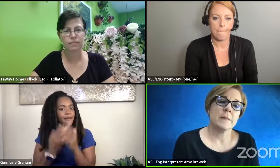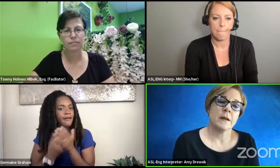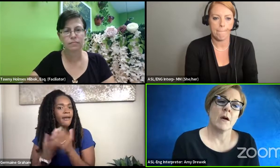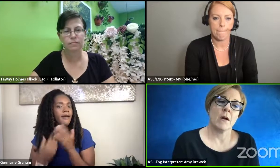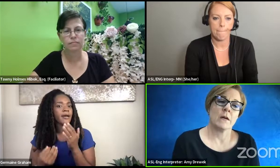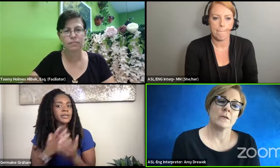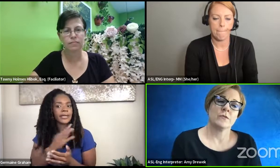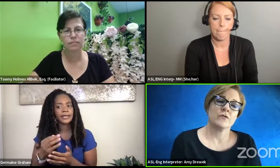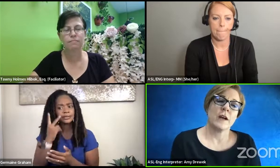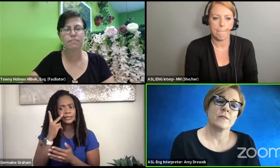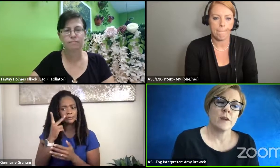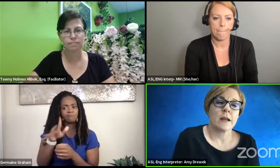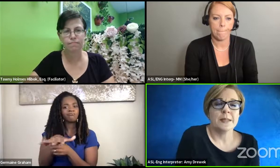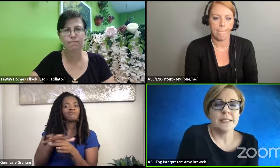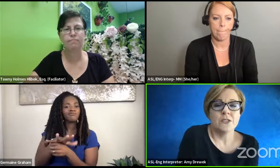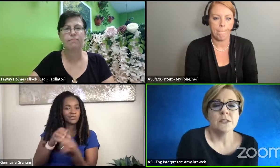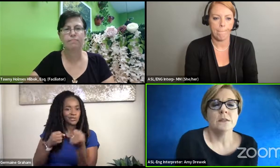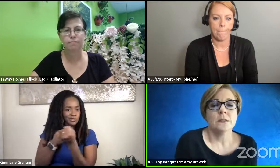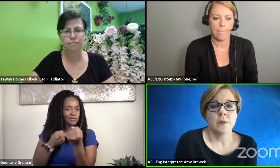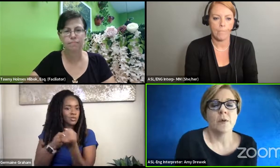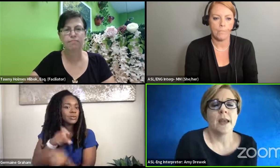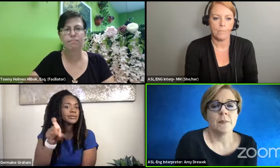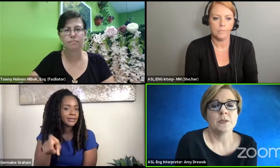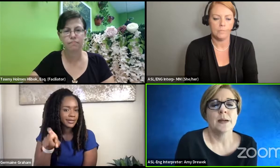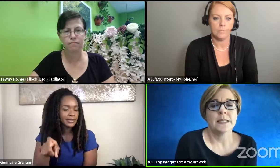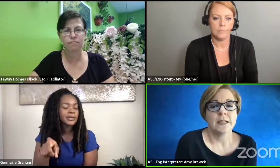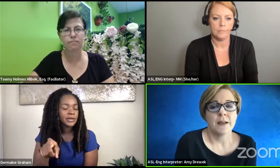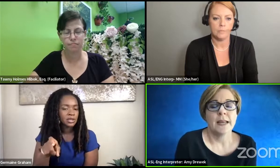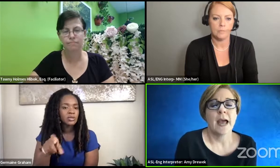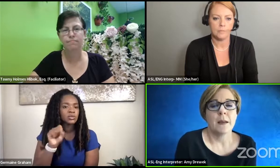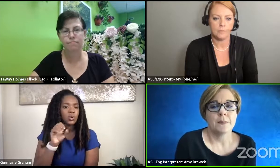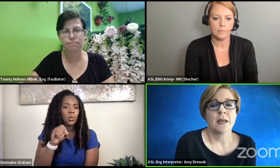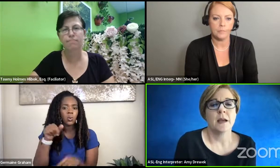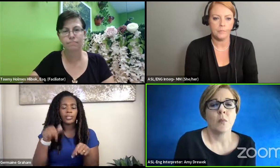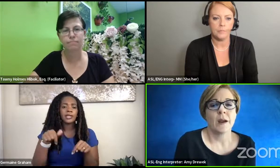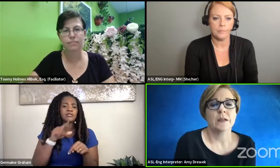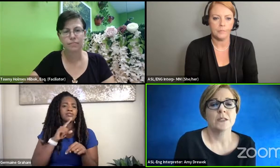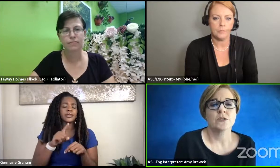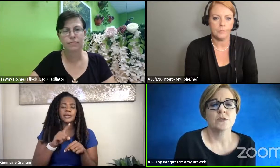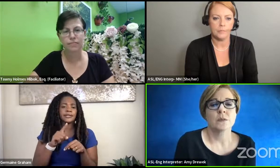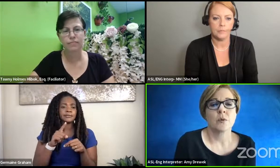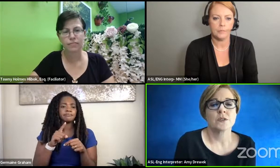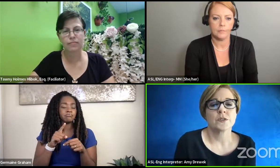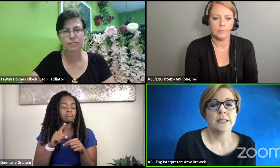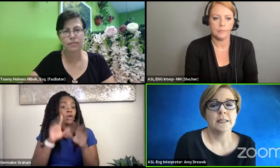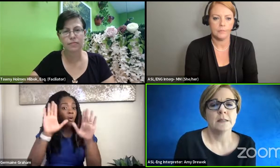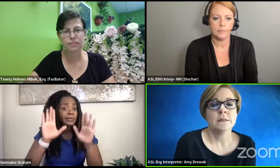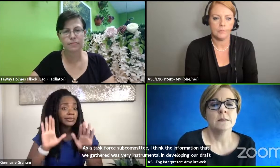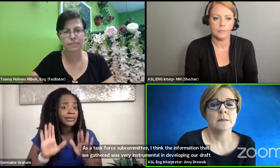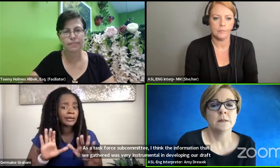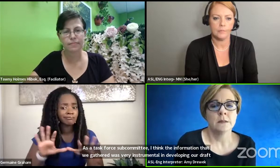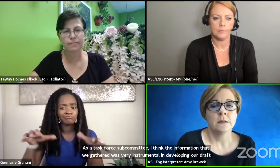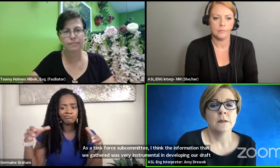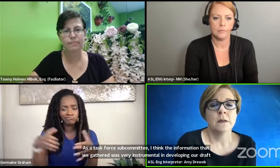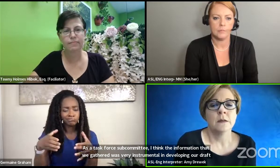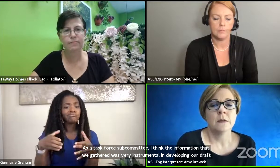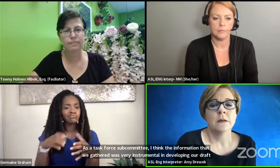in developing our draft recommendations. We were able to identify gaps and where additional supports are needed.